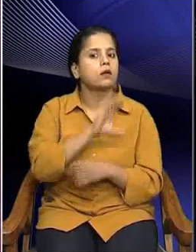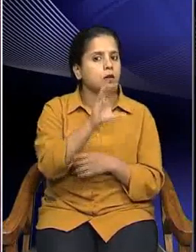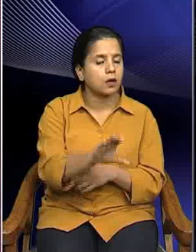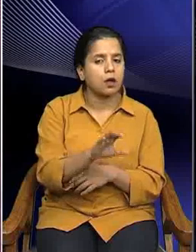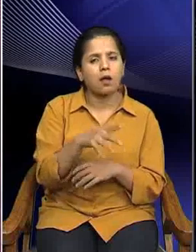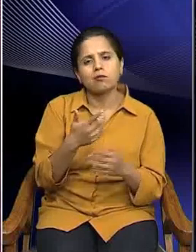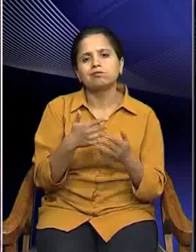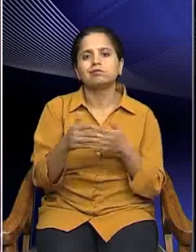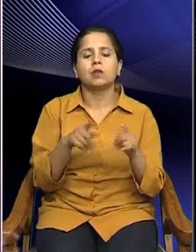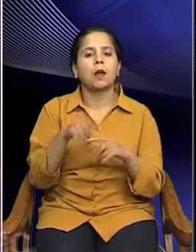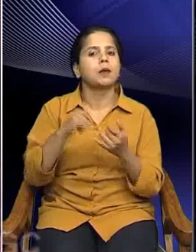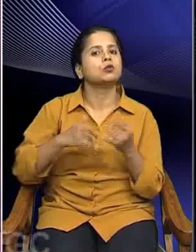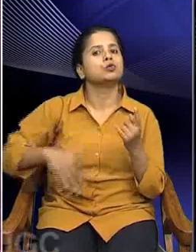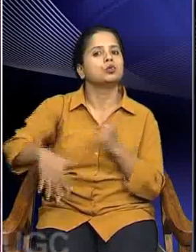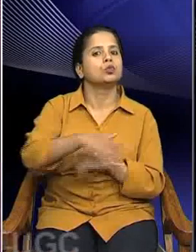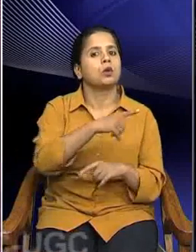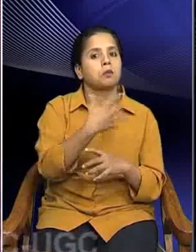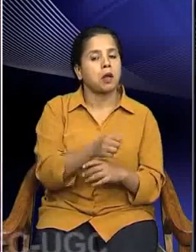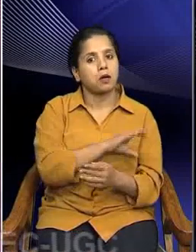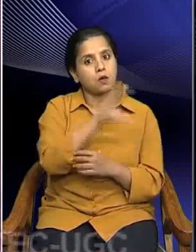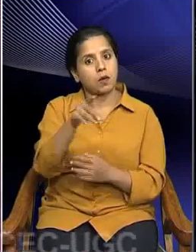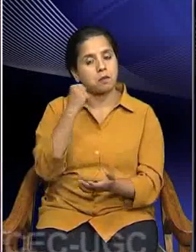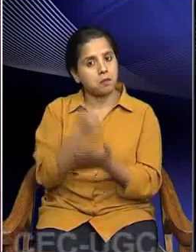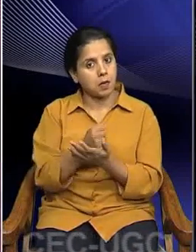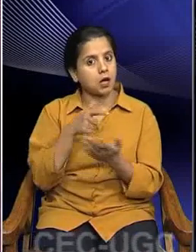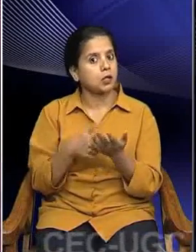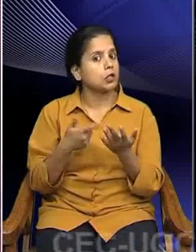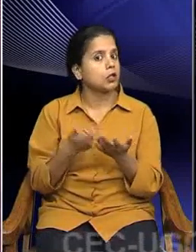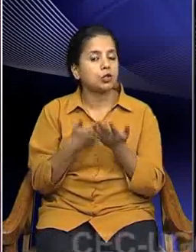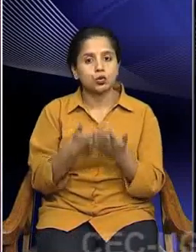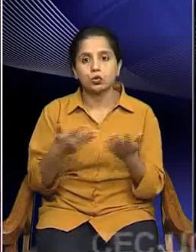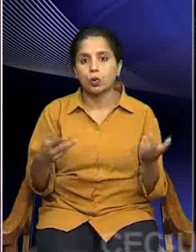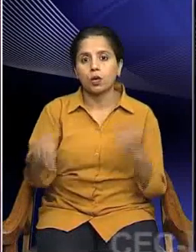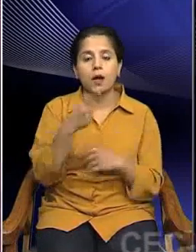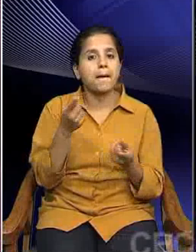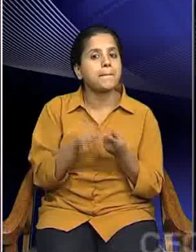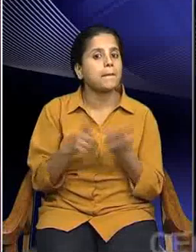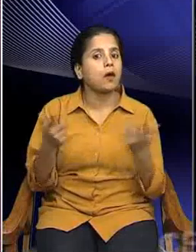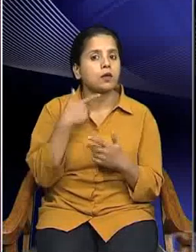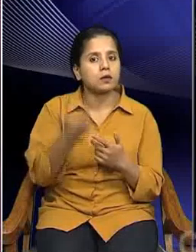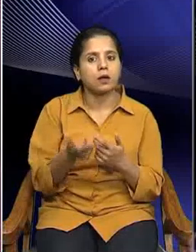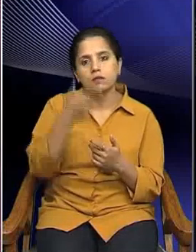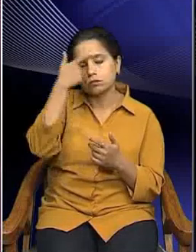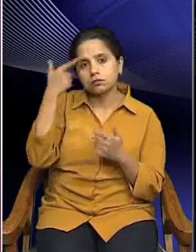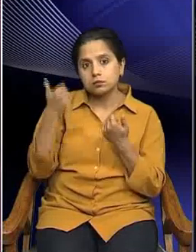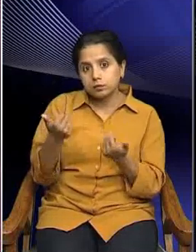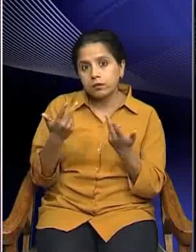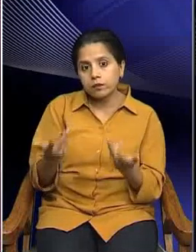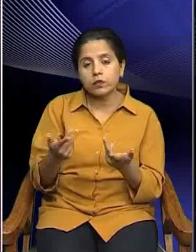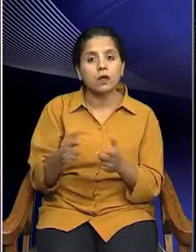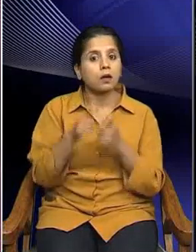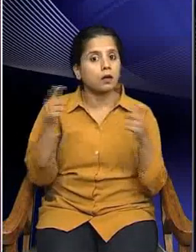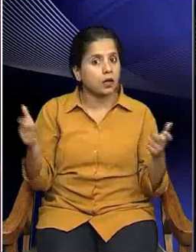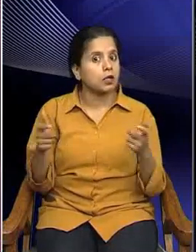rather than a situation where they have to invest resources in areas which happened by fate. So if there are large number